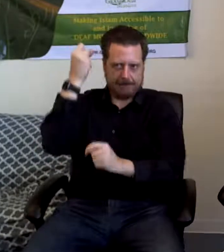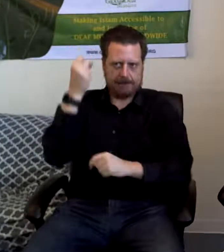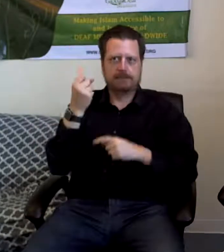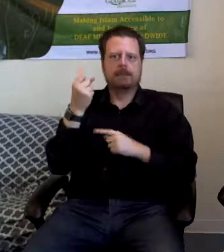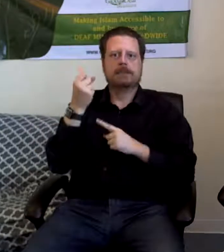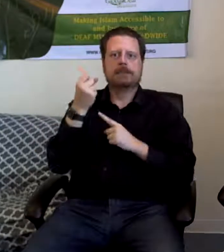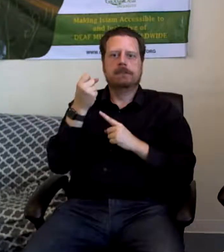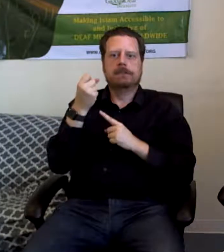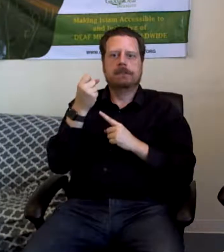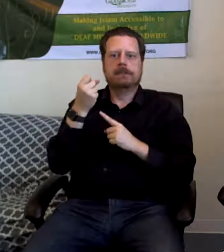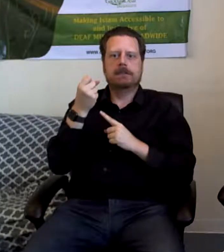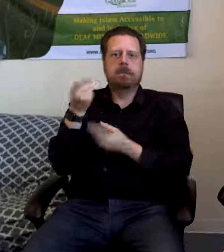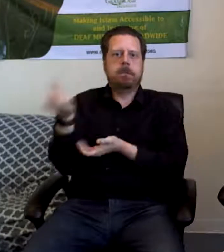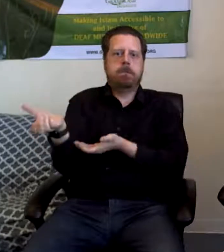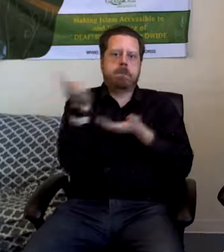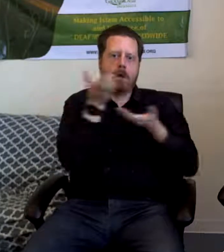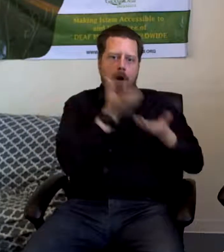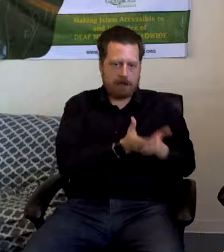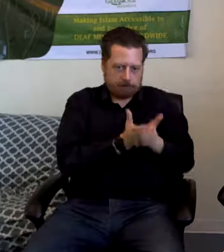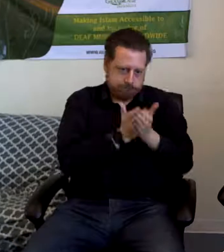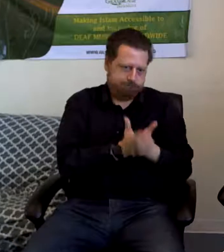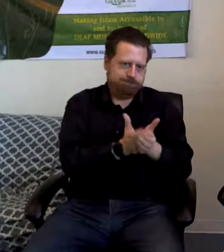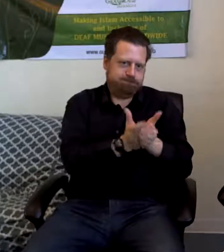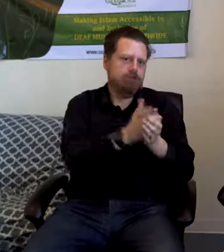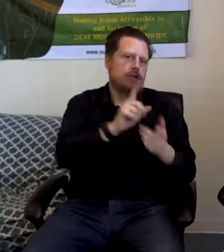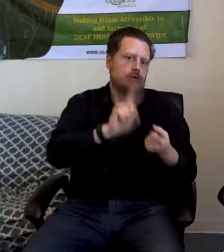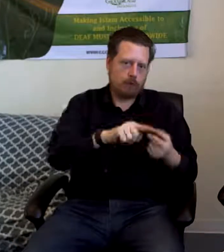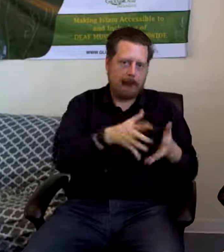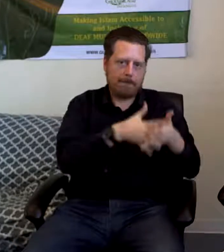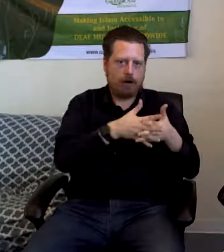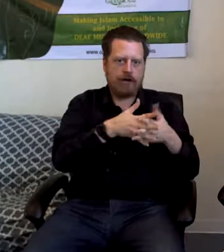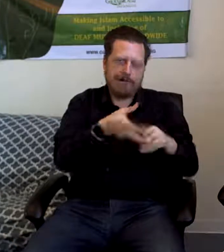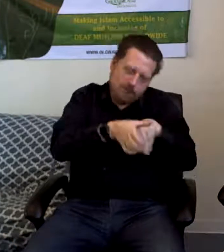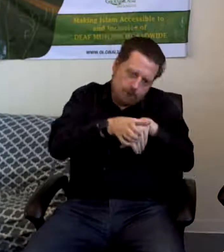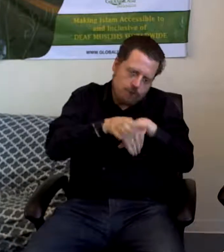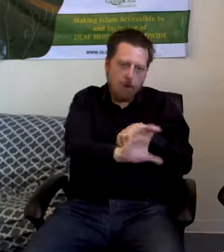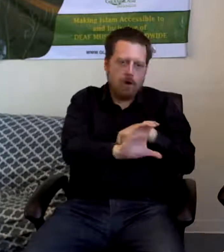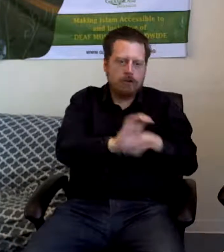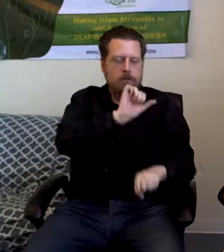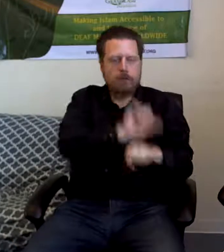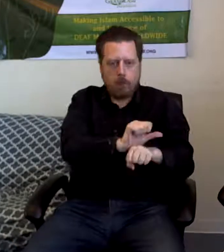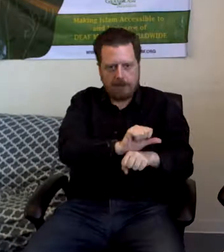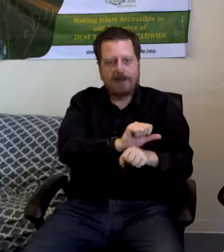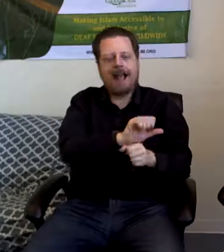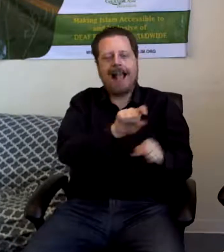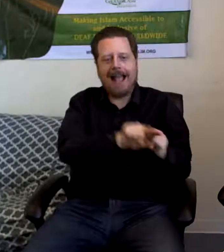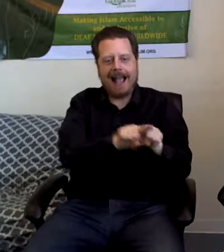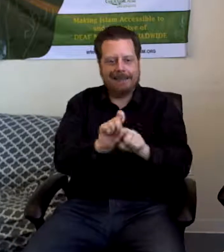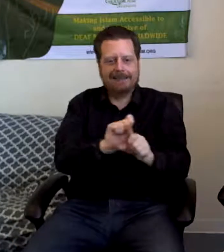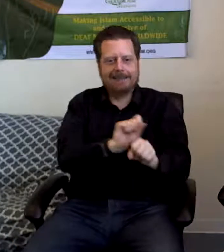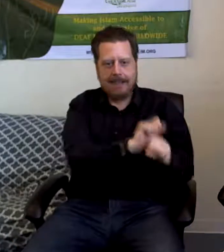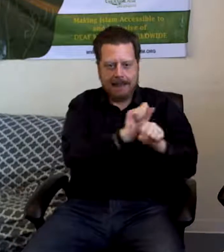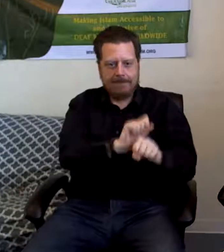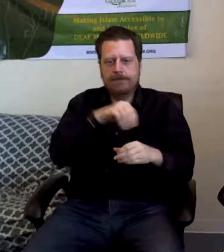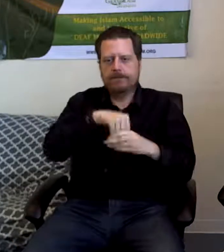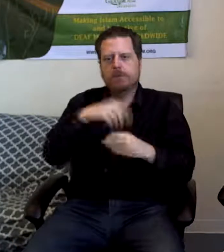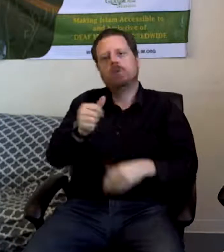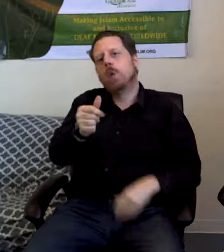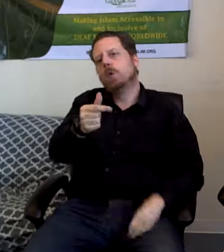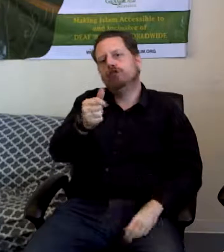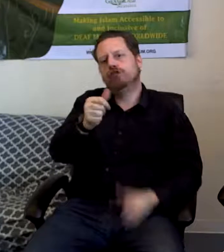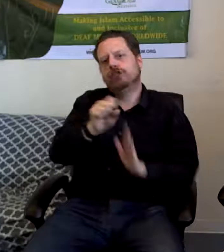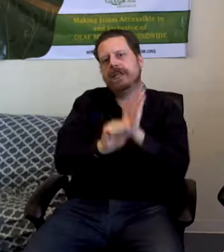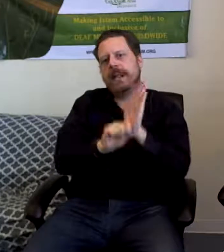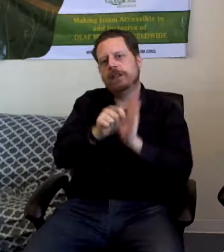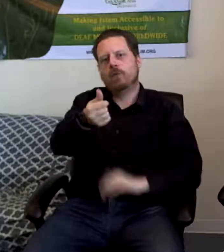well, who was brought here and he was forced to work as a slave in Georgia.